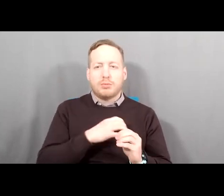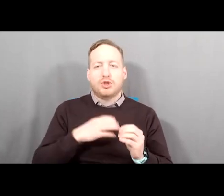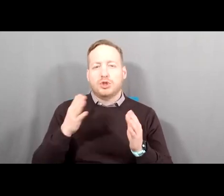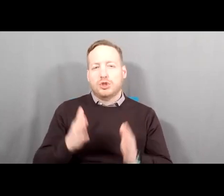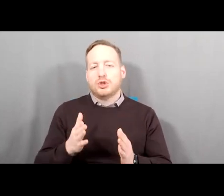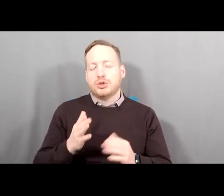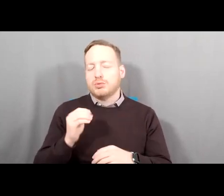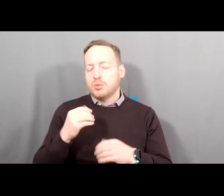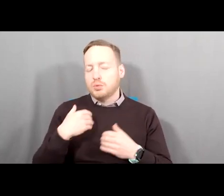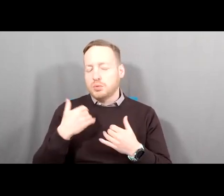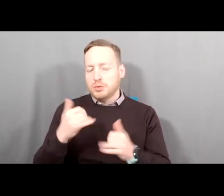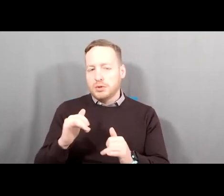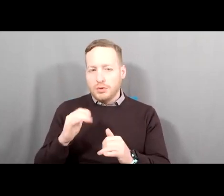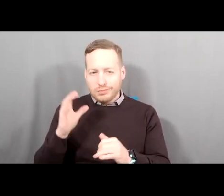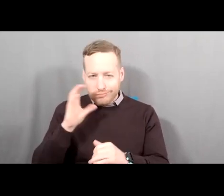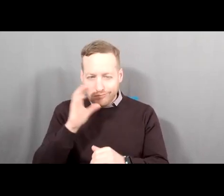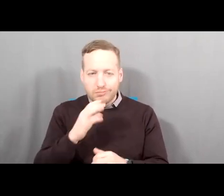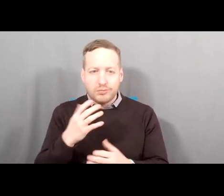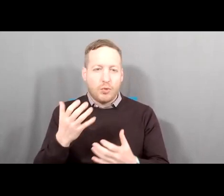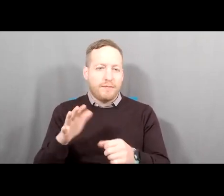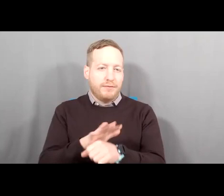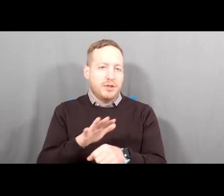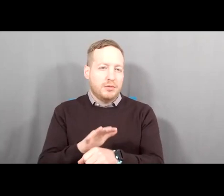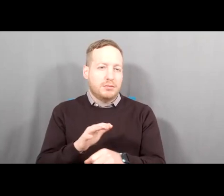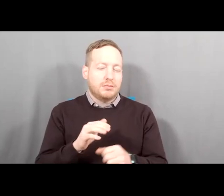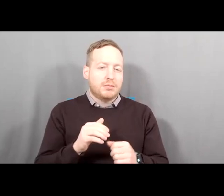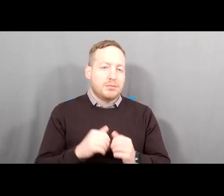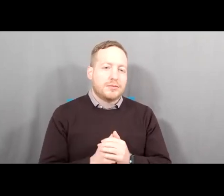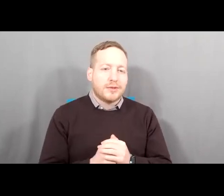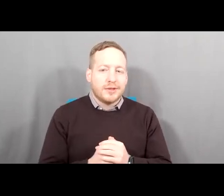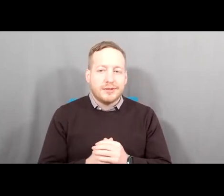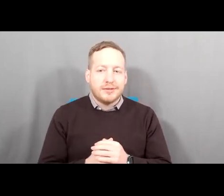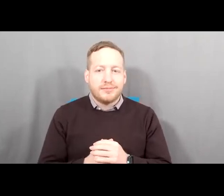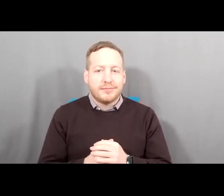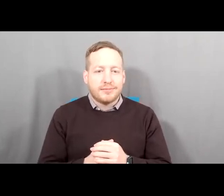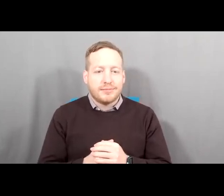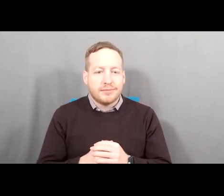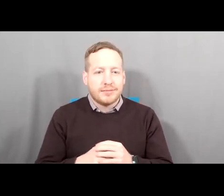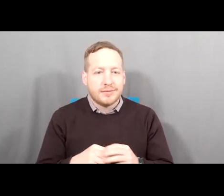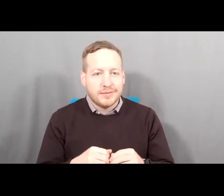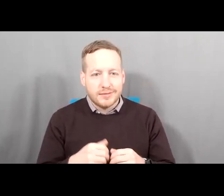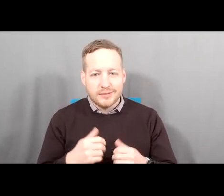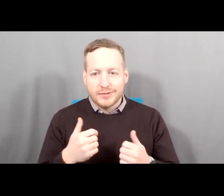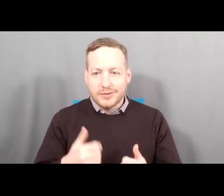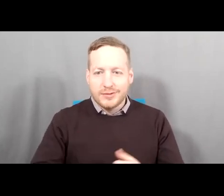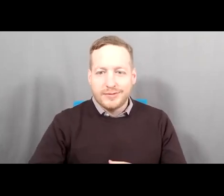And at the same time, we're looking for 2 more commissioners. So we're still on that search to fill some more seats.